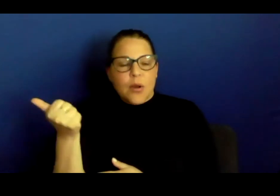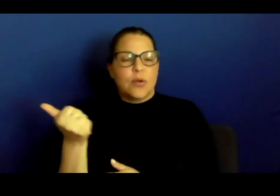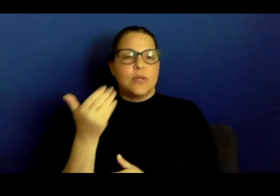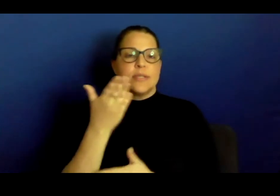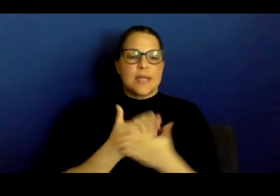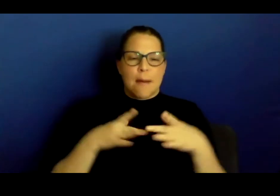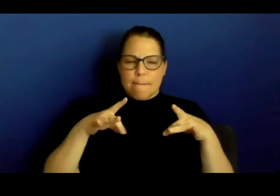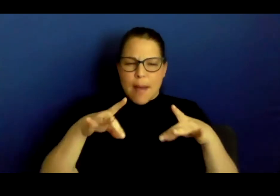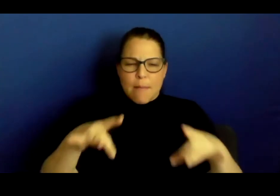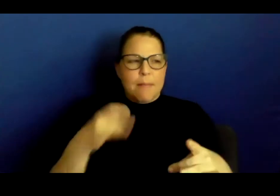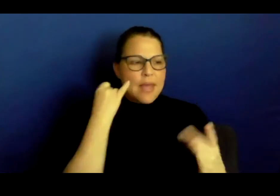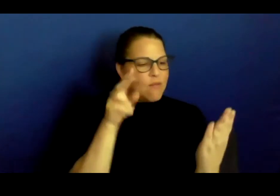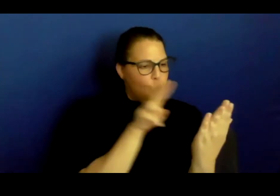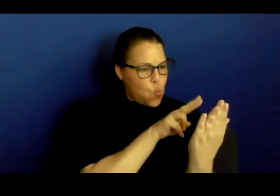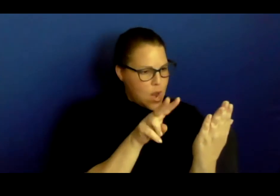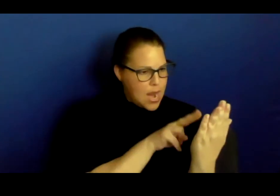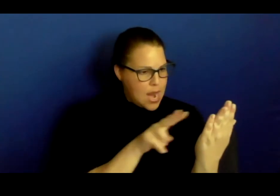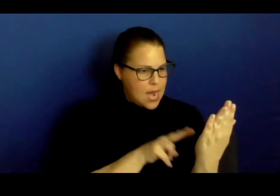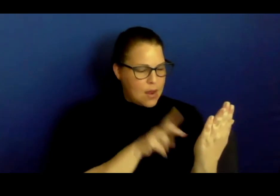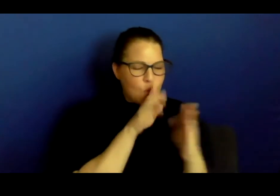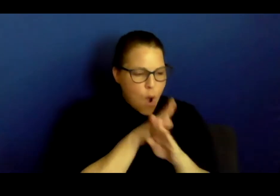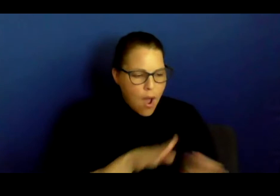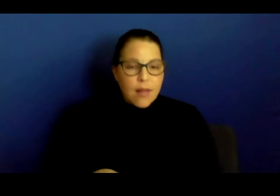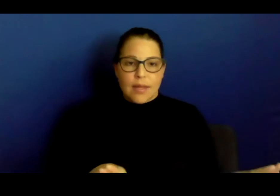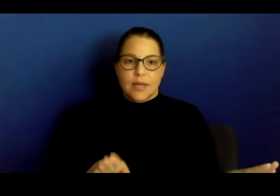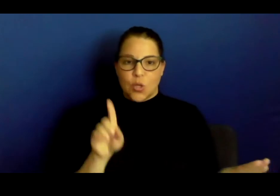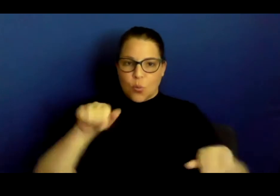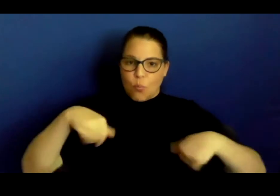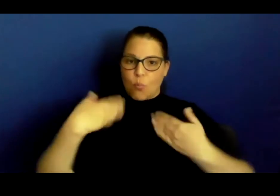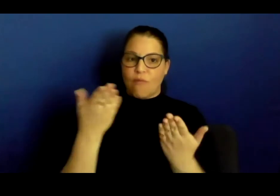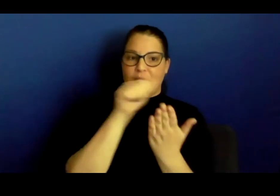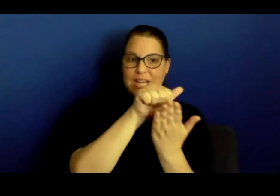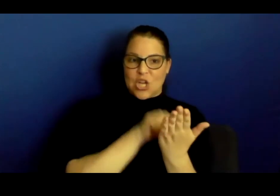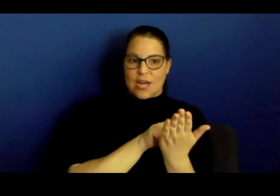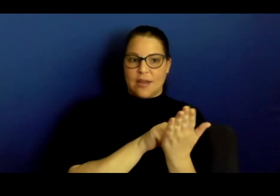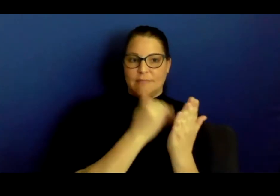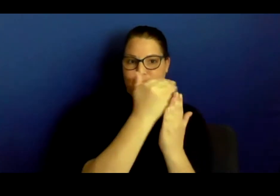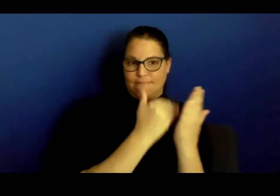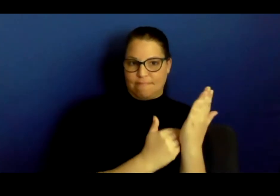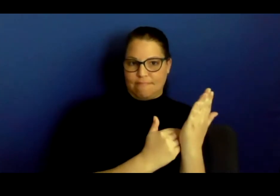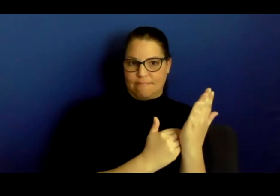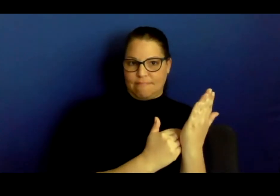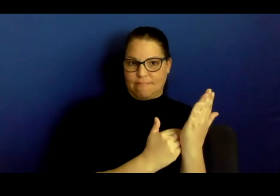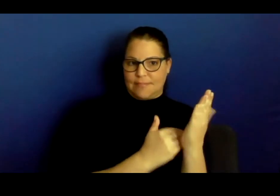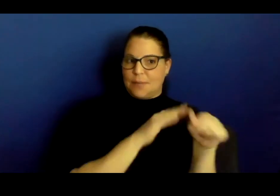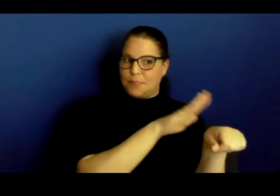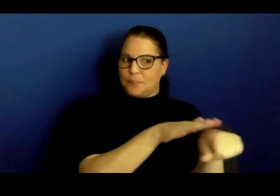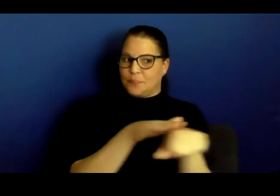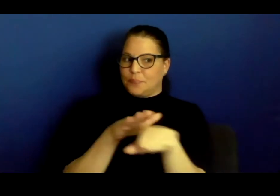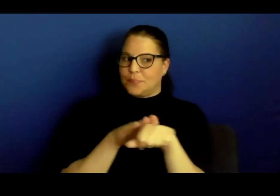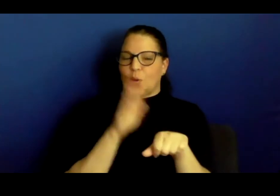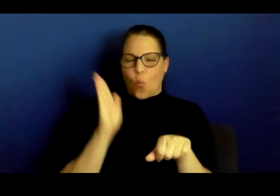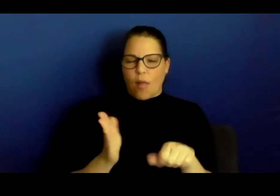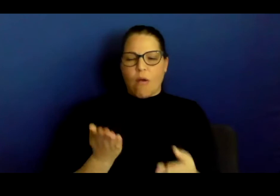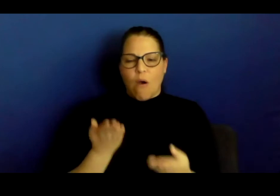by reading and staying quiet. So when you provide the agenda, you are telling people this is what we will offer